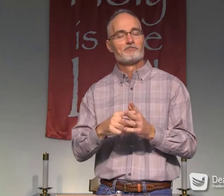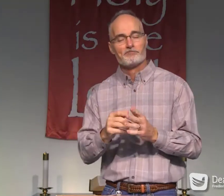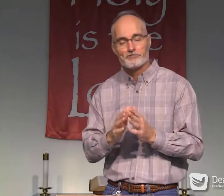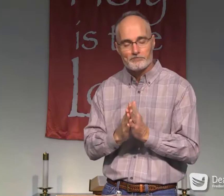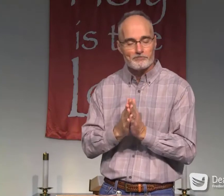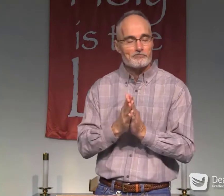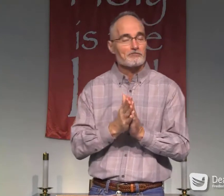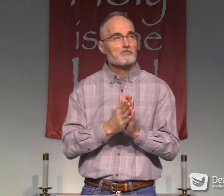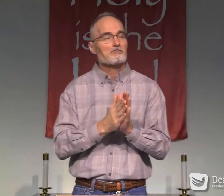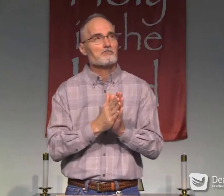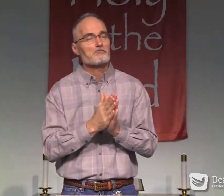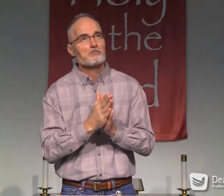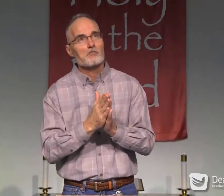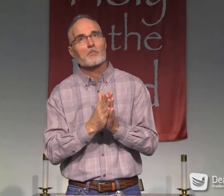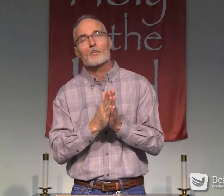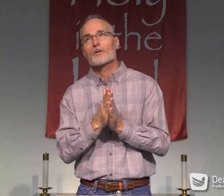Let's briefly pray before we begin.